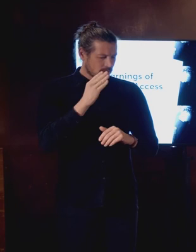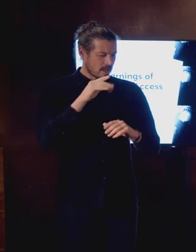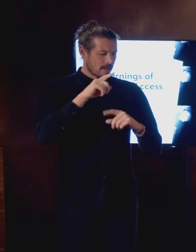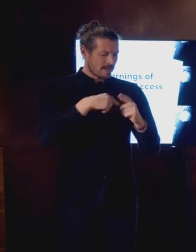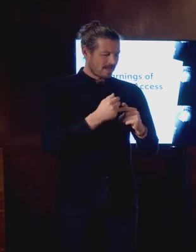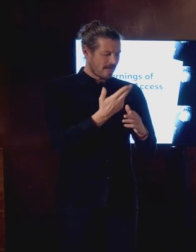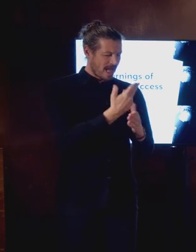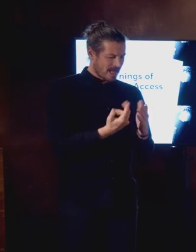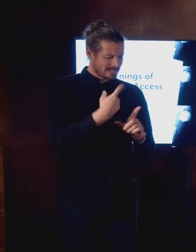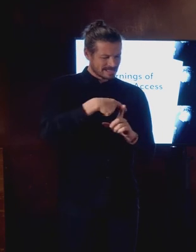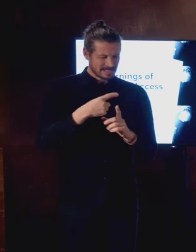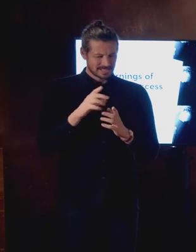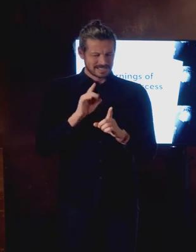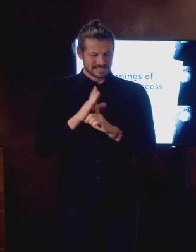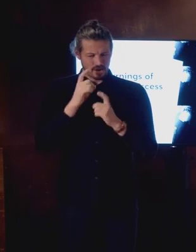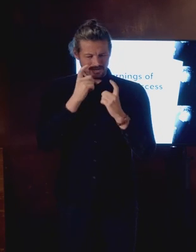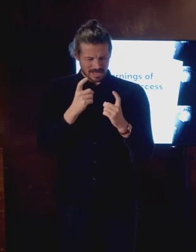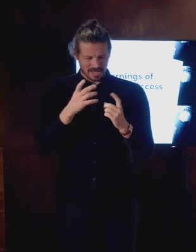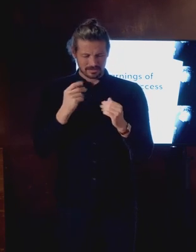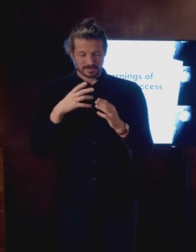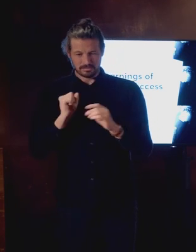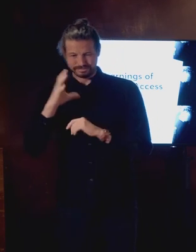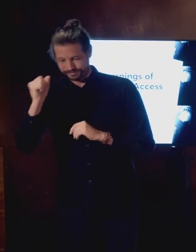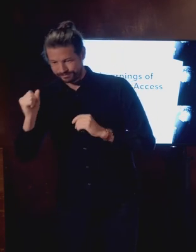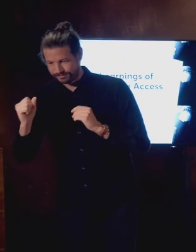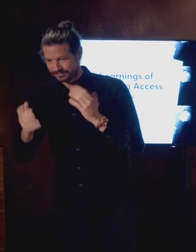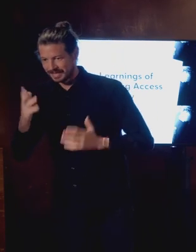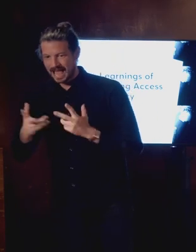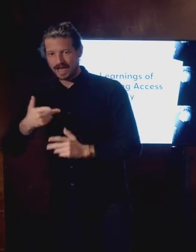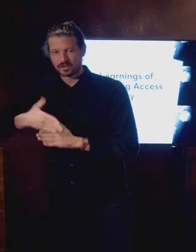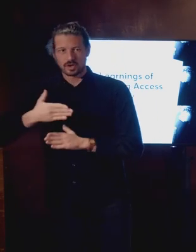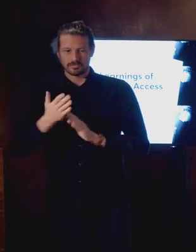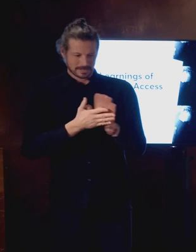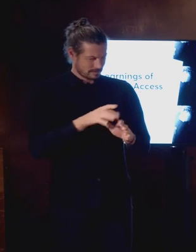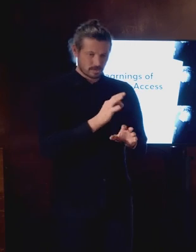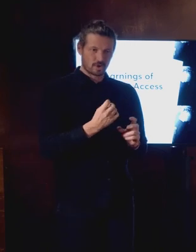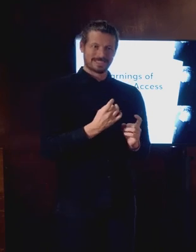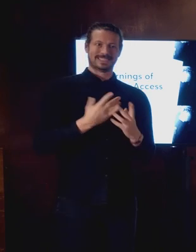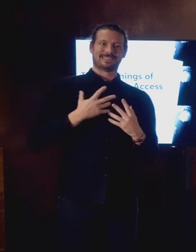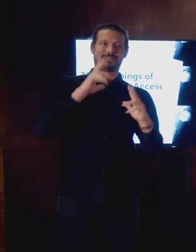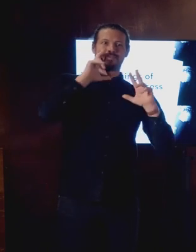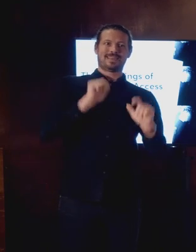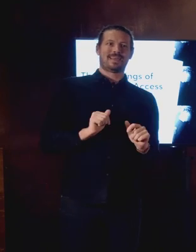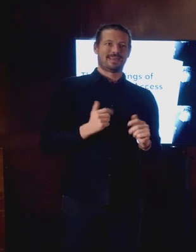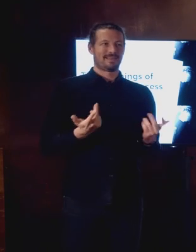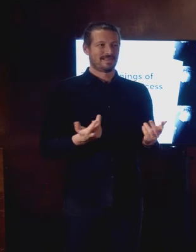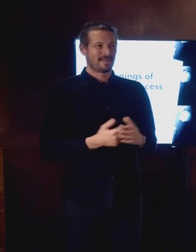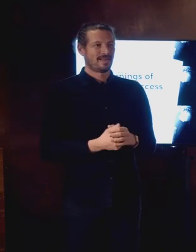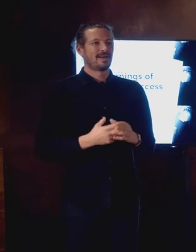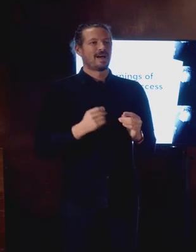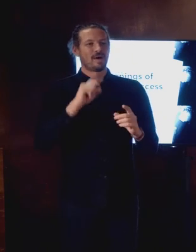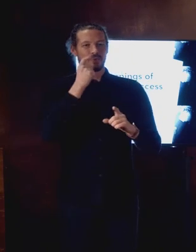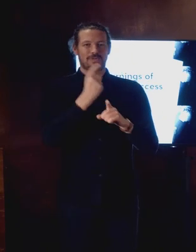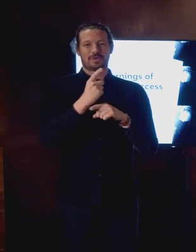rush to this other thing, which is ridiculous because it's not reflective of self-care at all. That's not self-care at all. I'm talking at progress in after